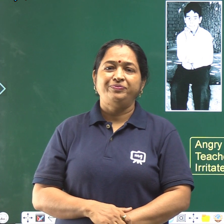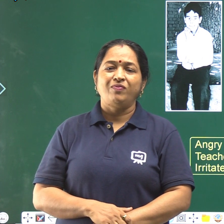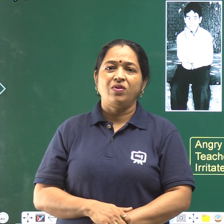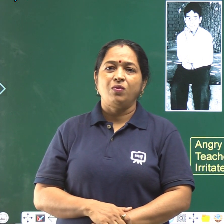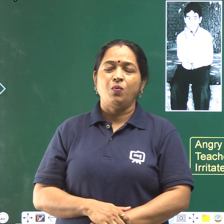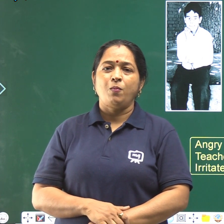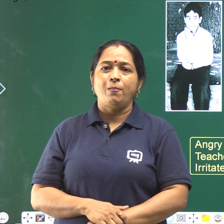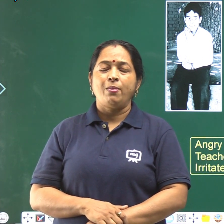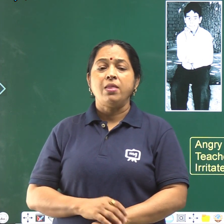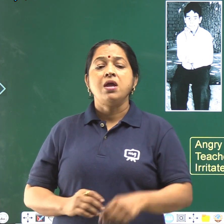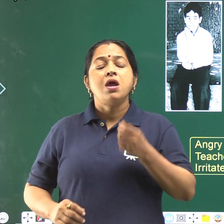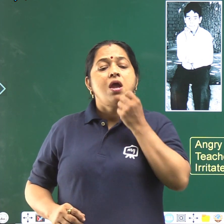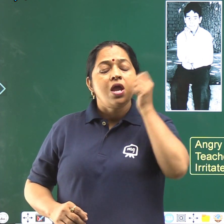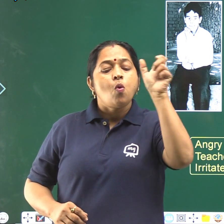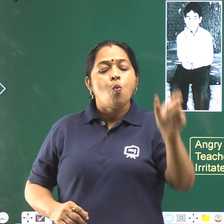He wants people